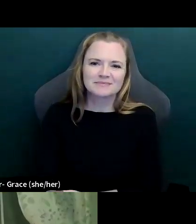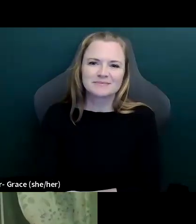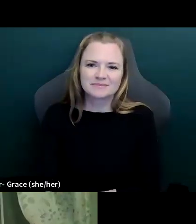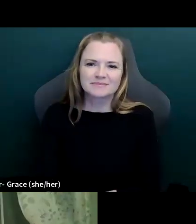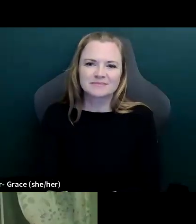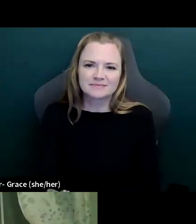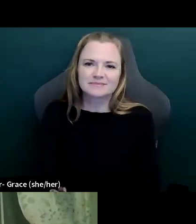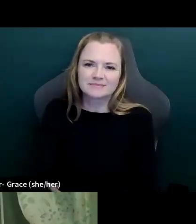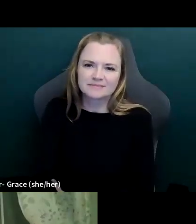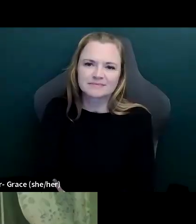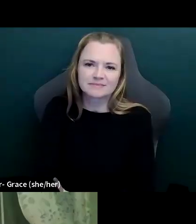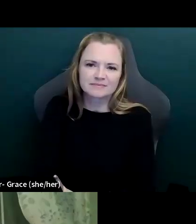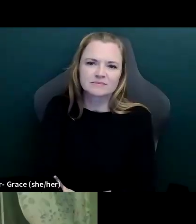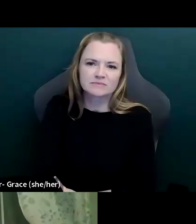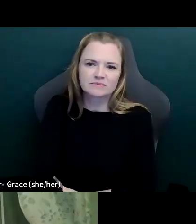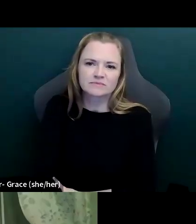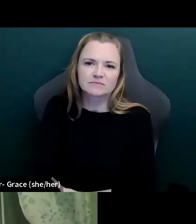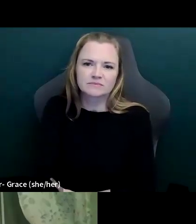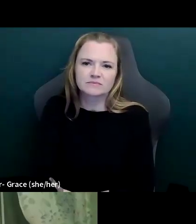Okay.